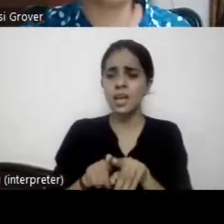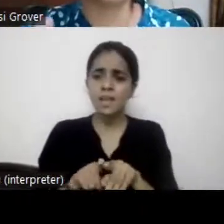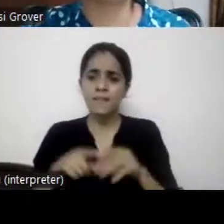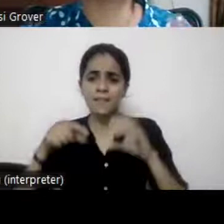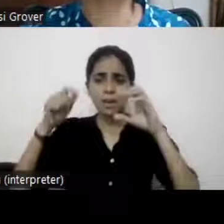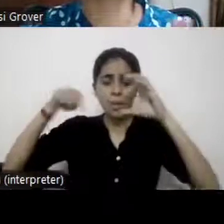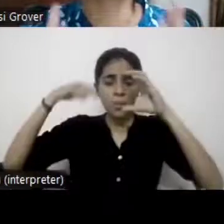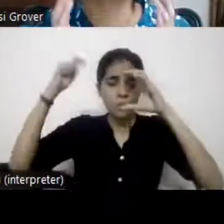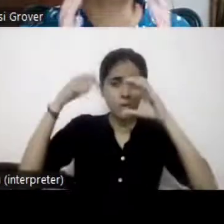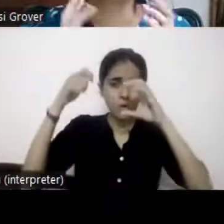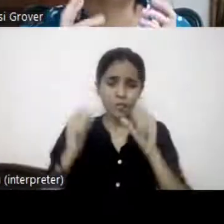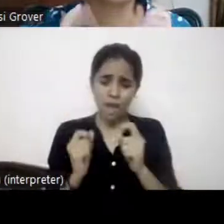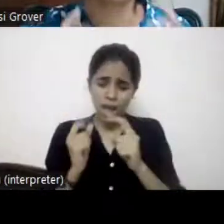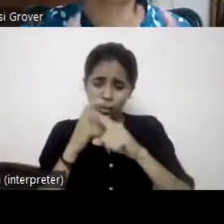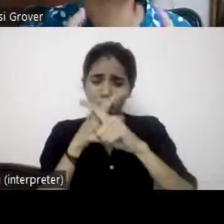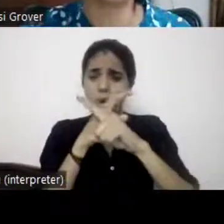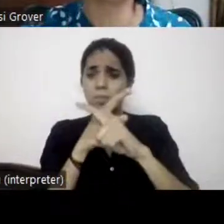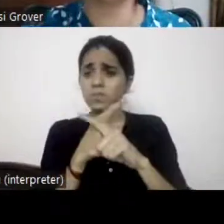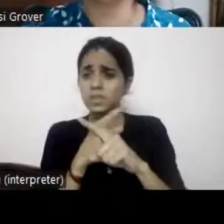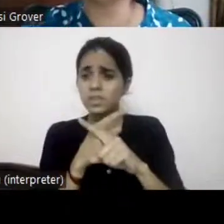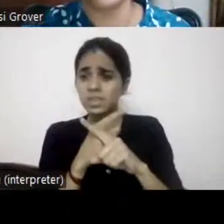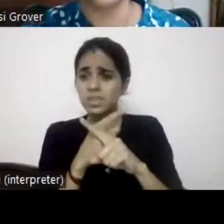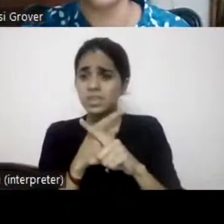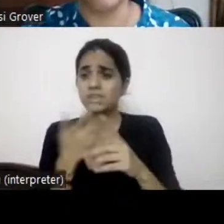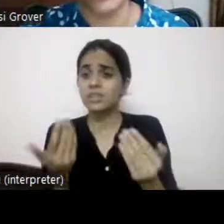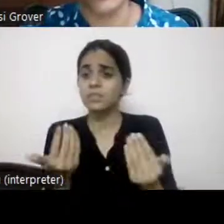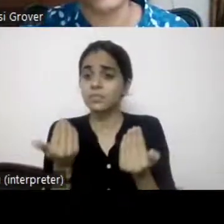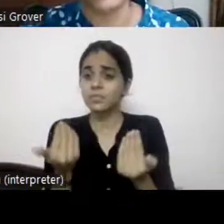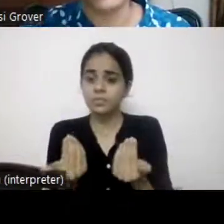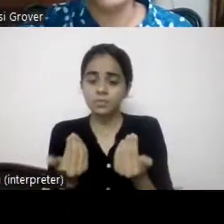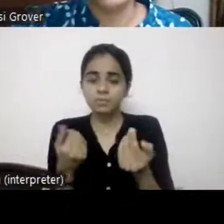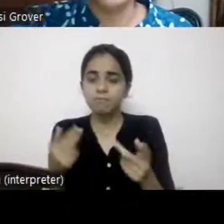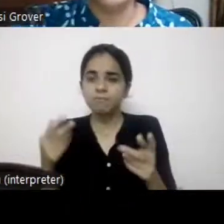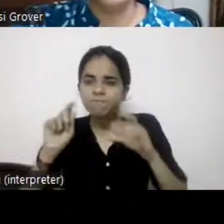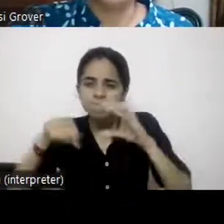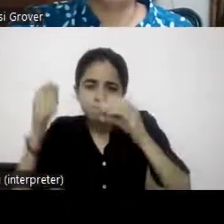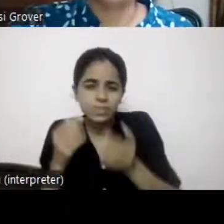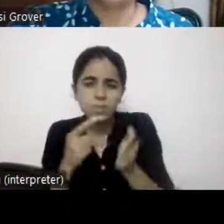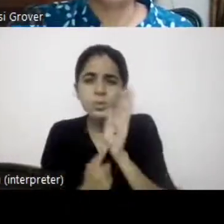very complex in terms of what they are trying to depict.